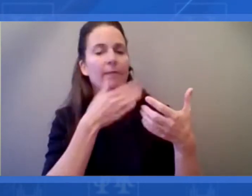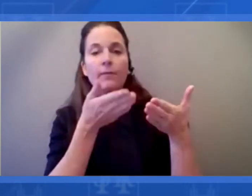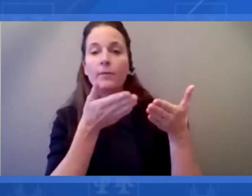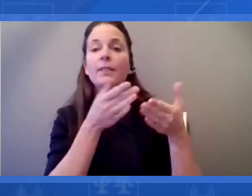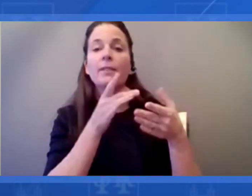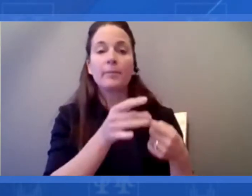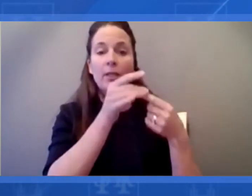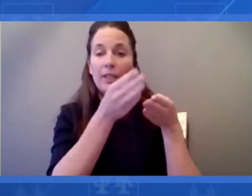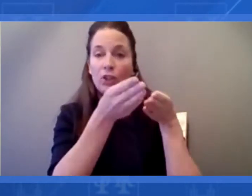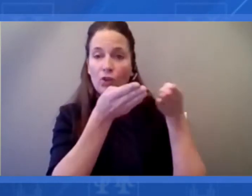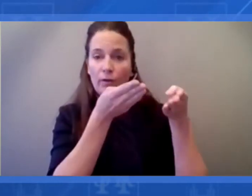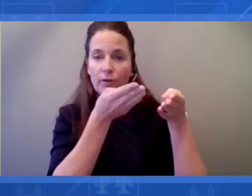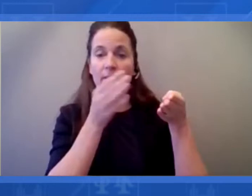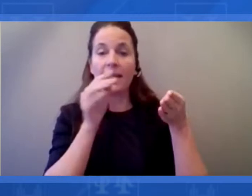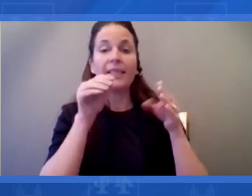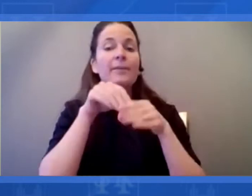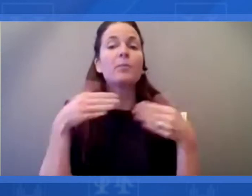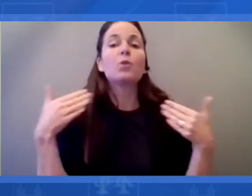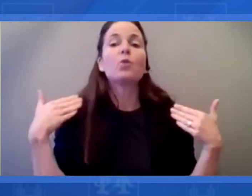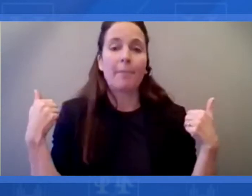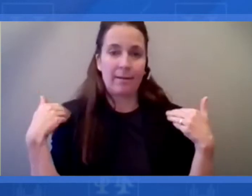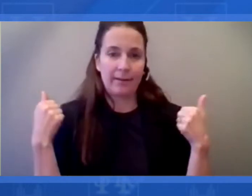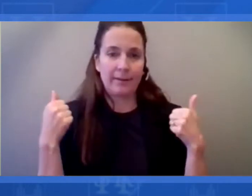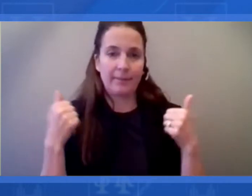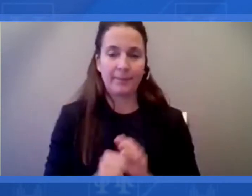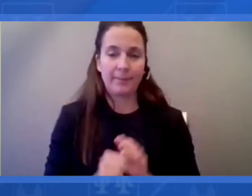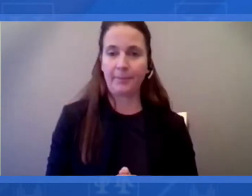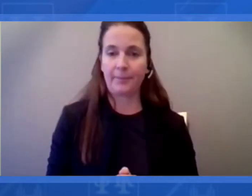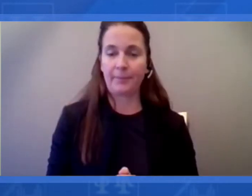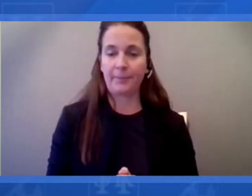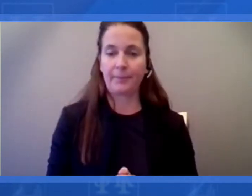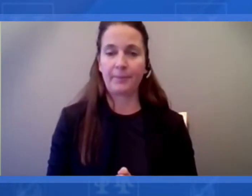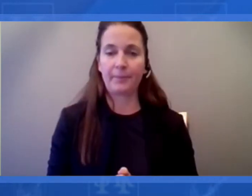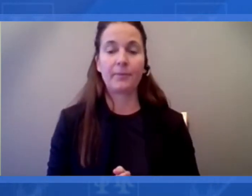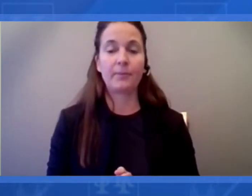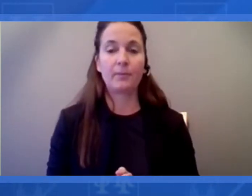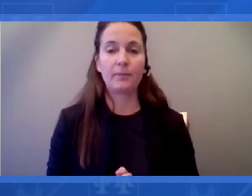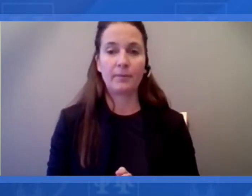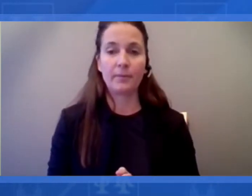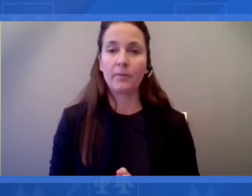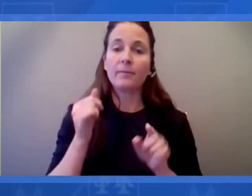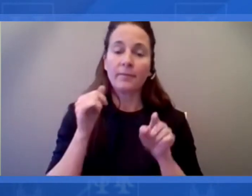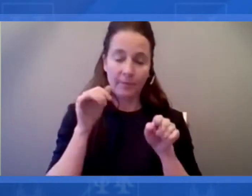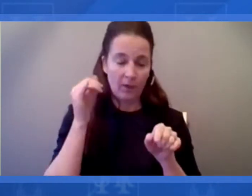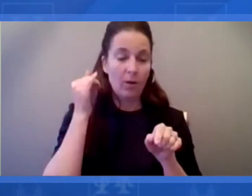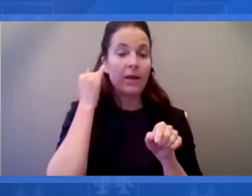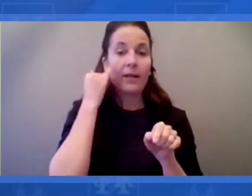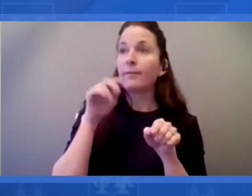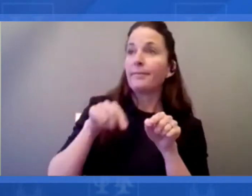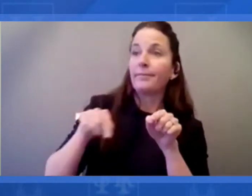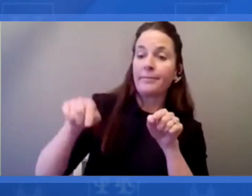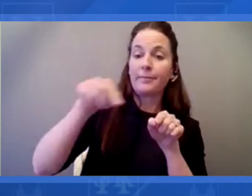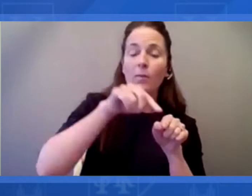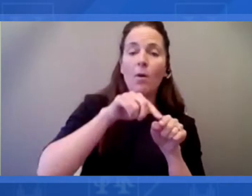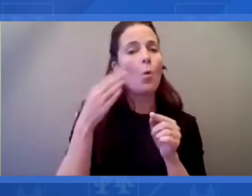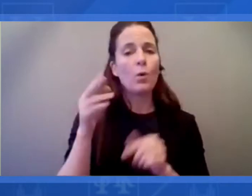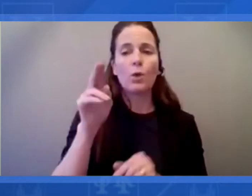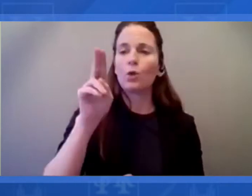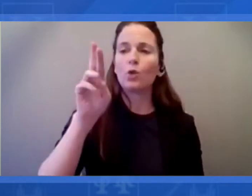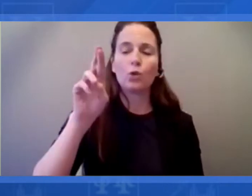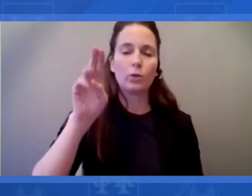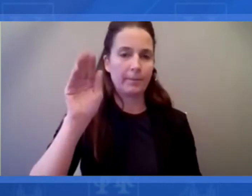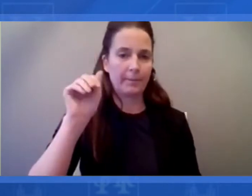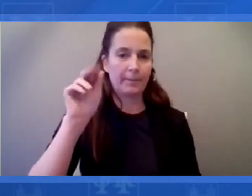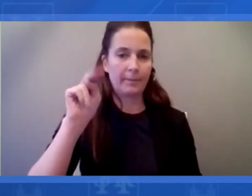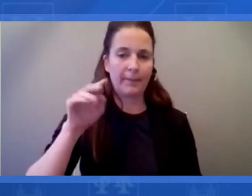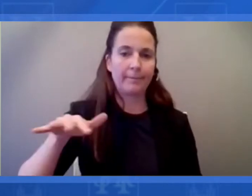in adjacent municipalities, only where there is a continuous urban area. Visitors. Visitors